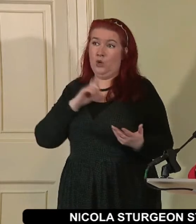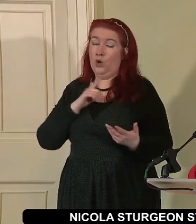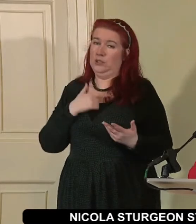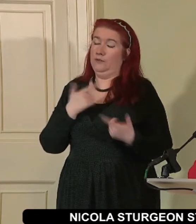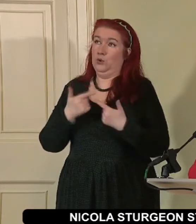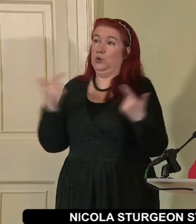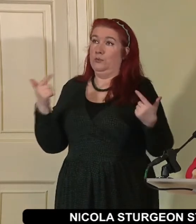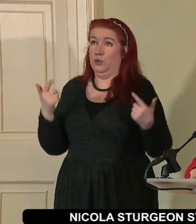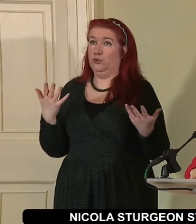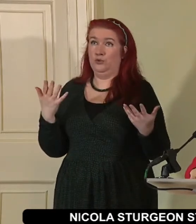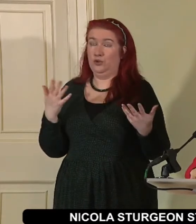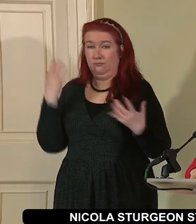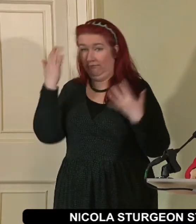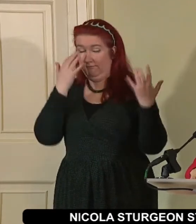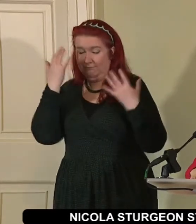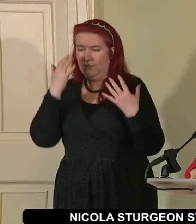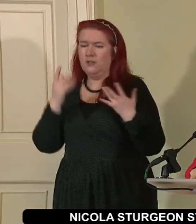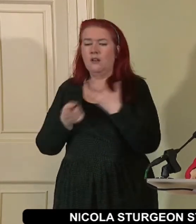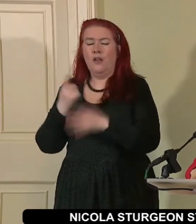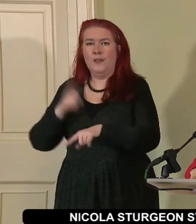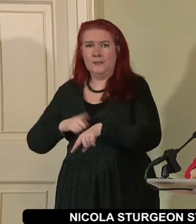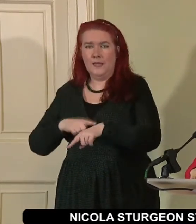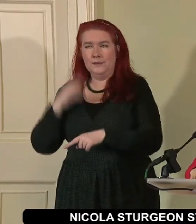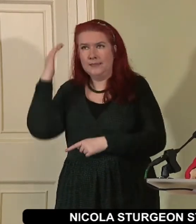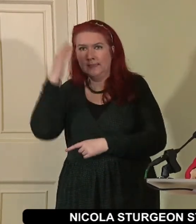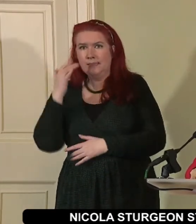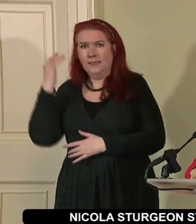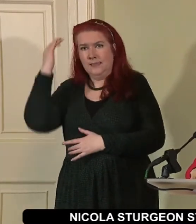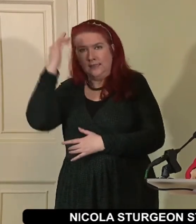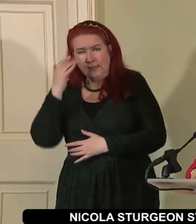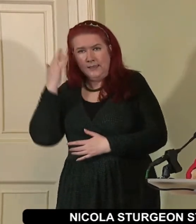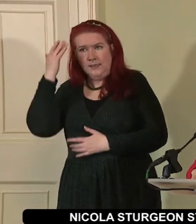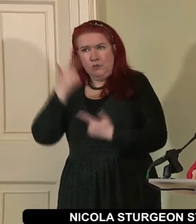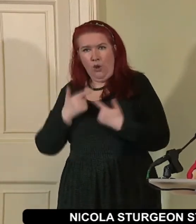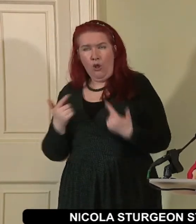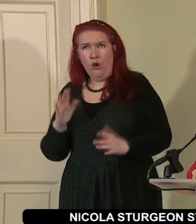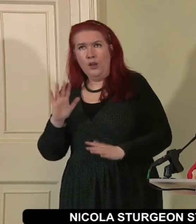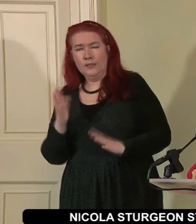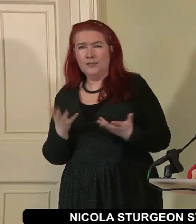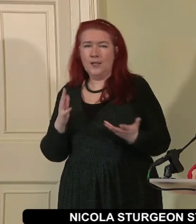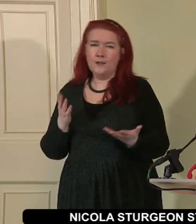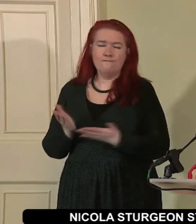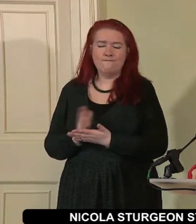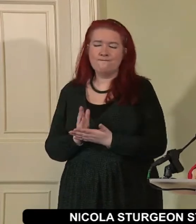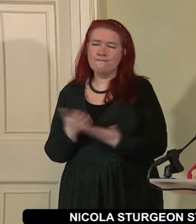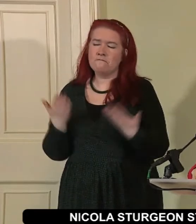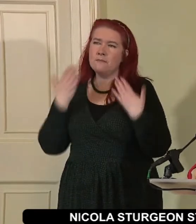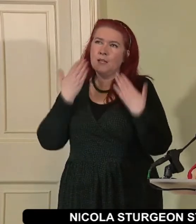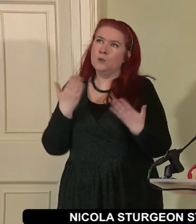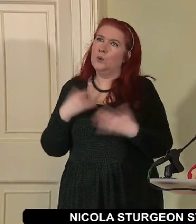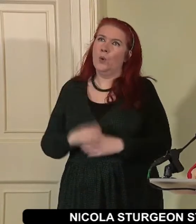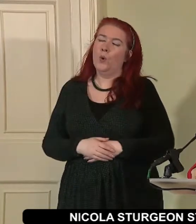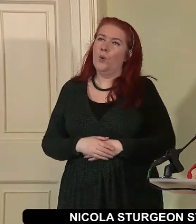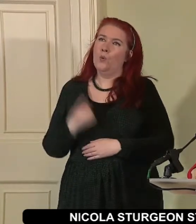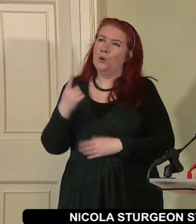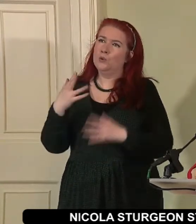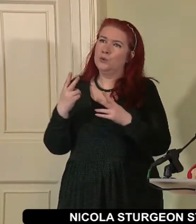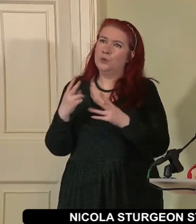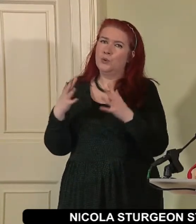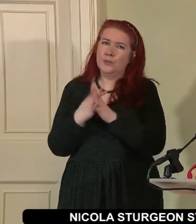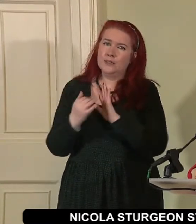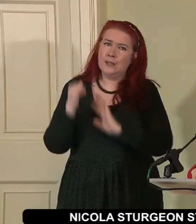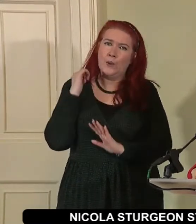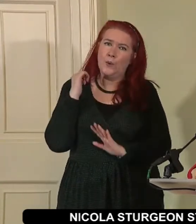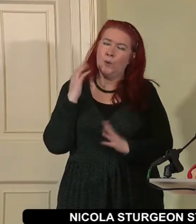too much else, and then other times it's weighed more heavily. I don't know, you know, possibly a couple of weeks ago it just